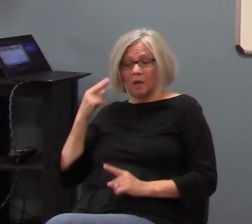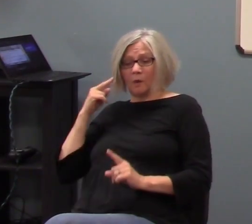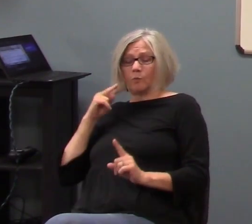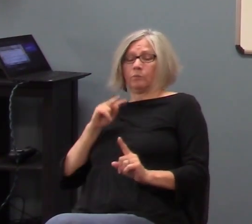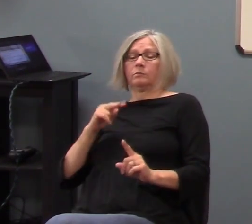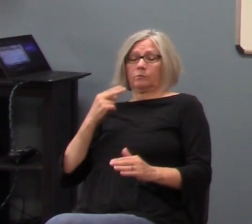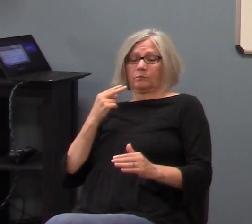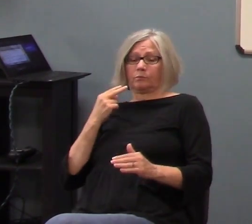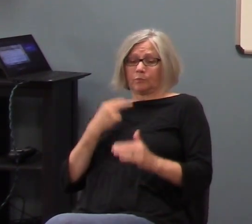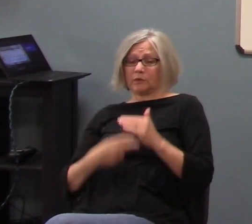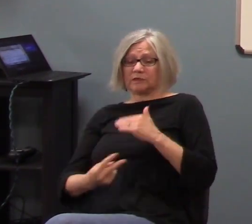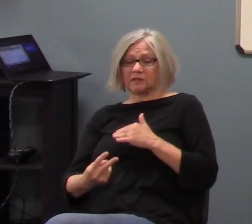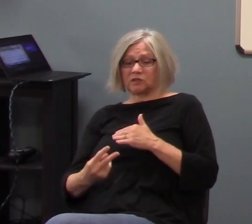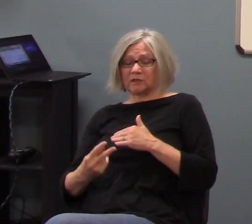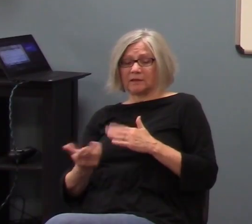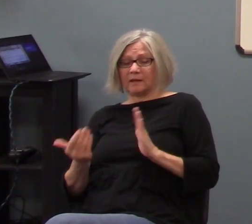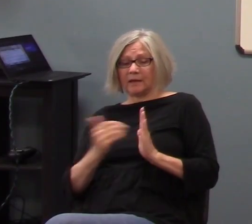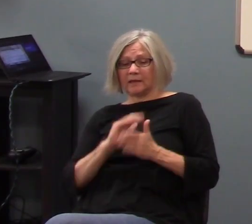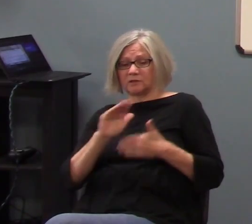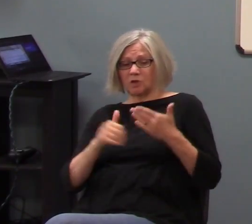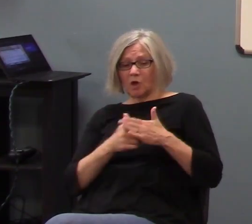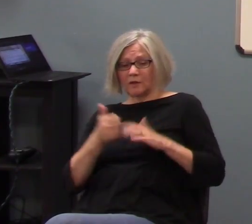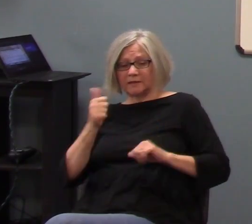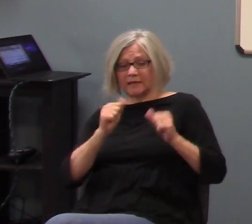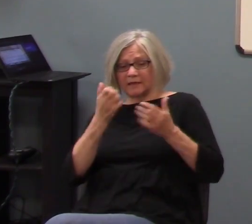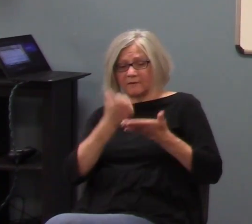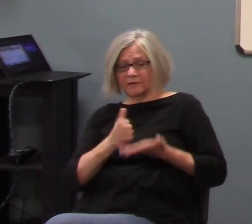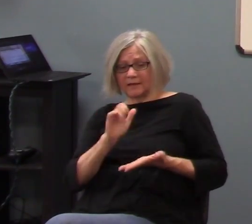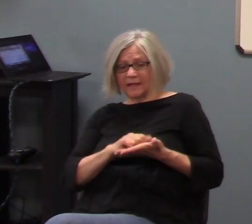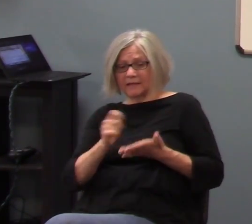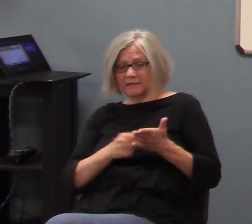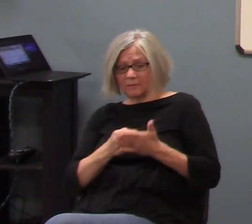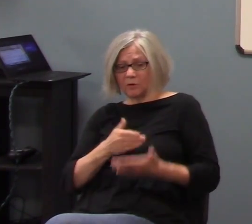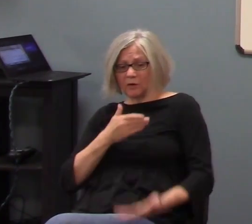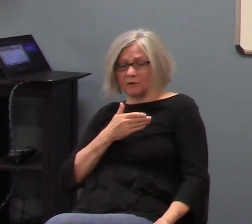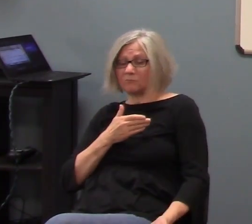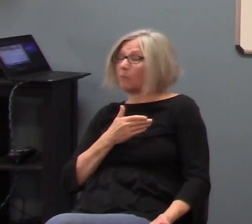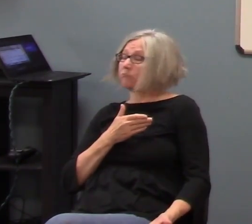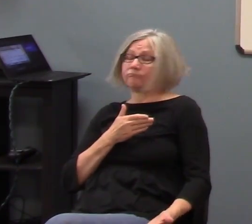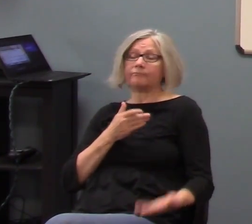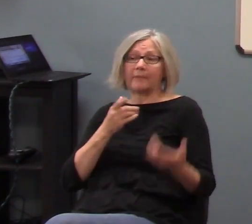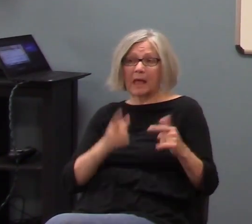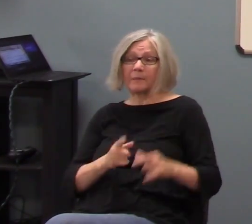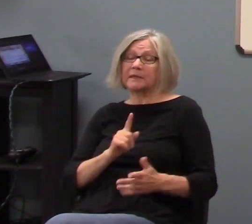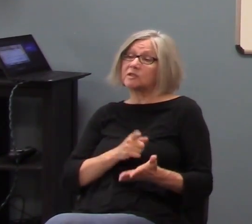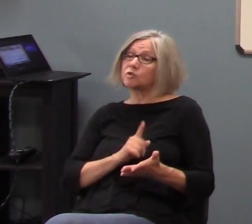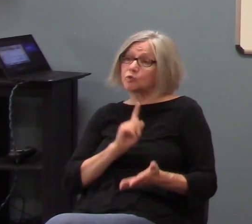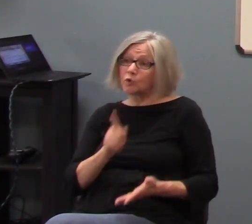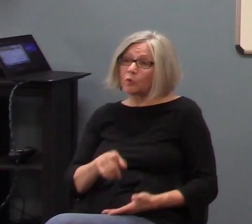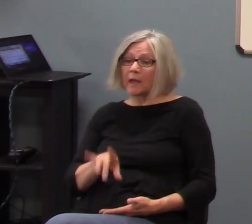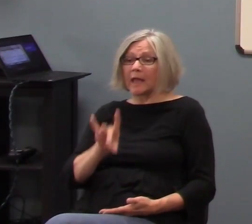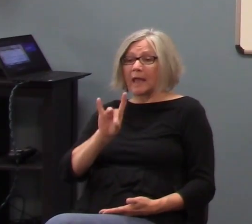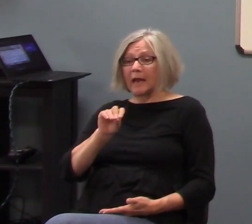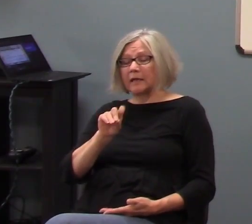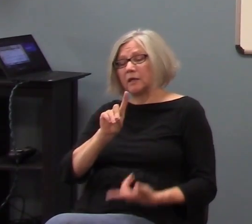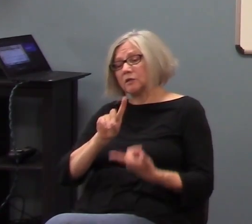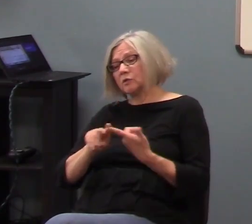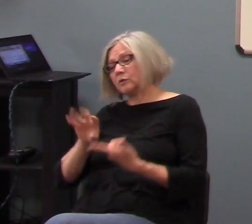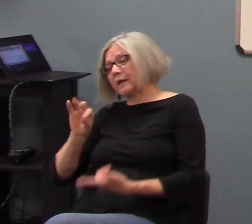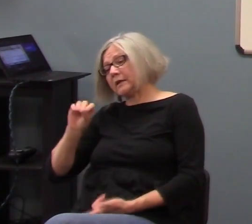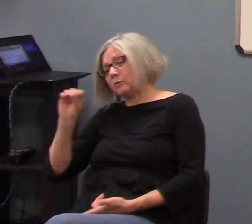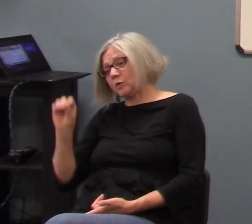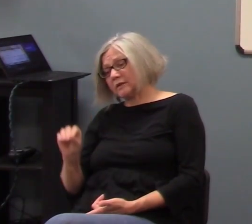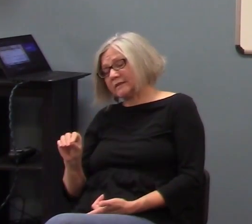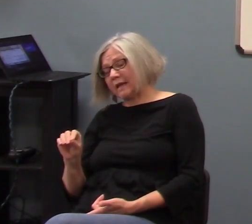of the scientific evidence of the time. Came out to be true. Turns out 80 to 90% of DNA, and some scientists think up